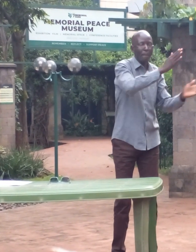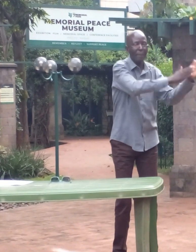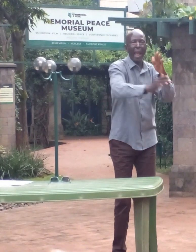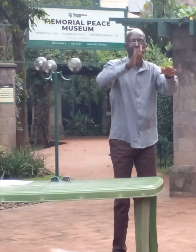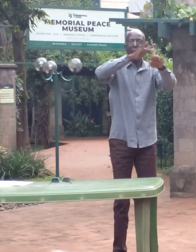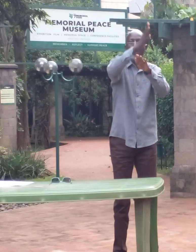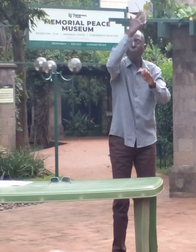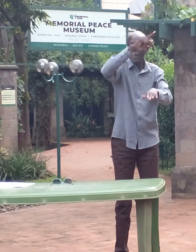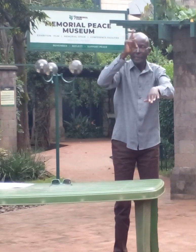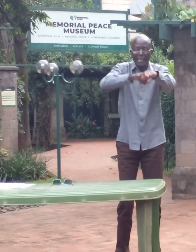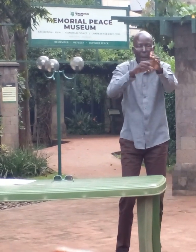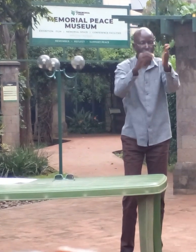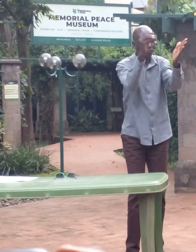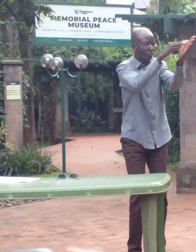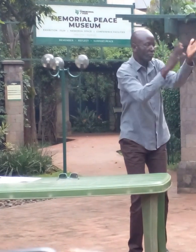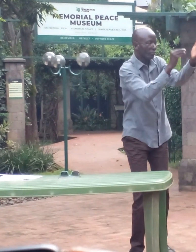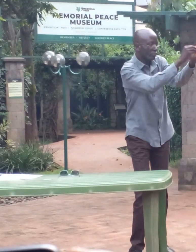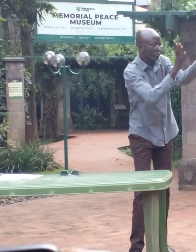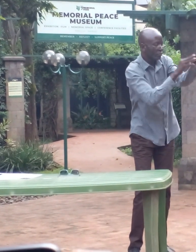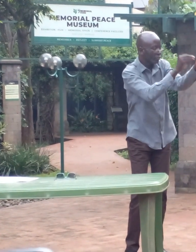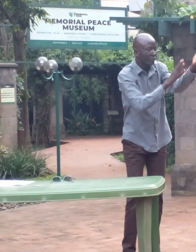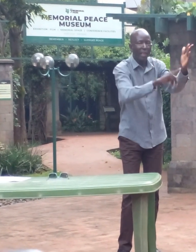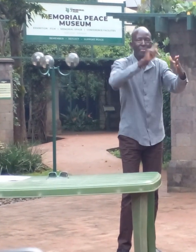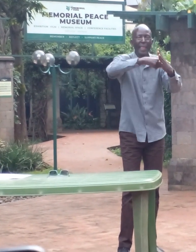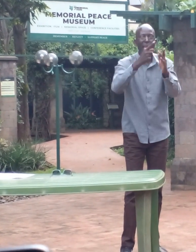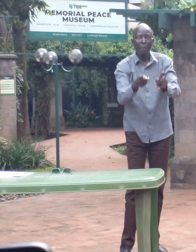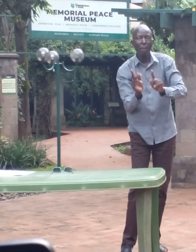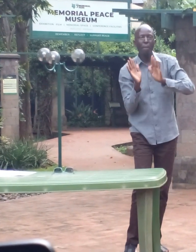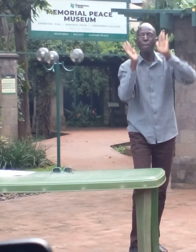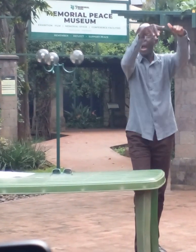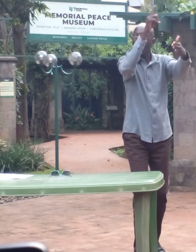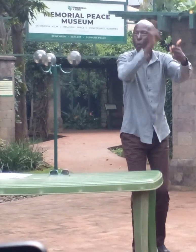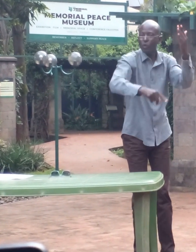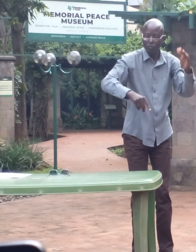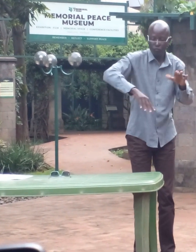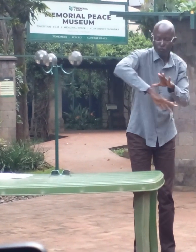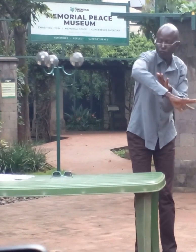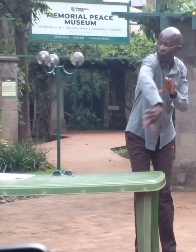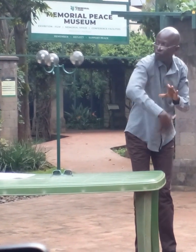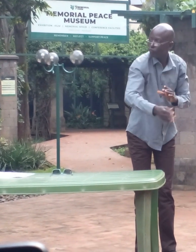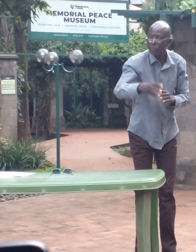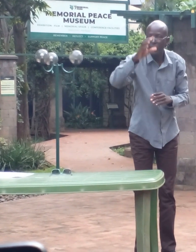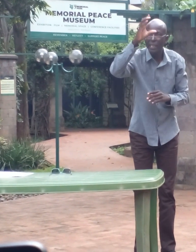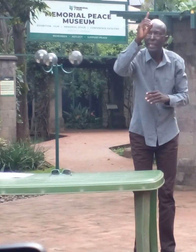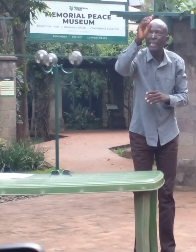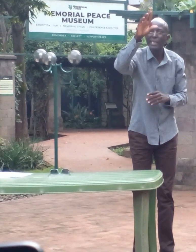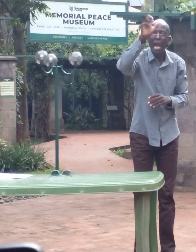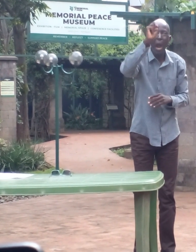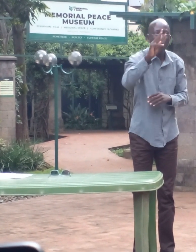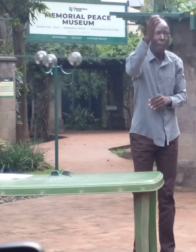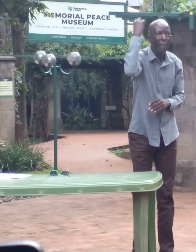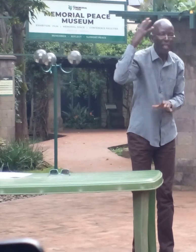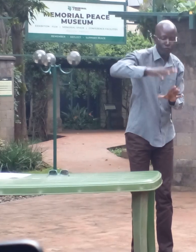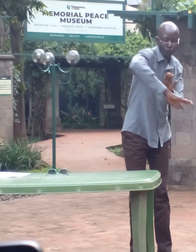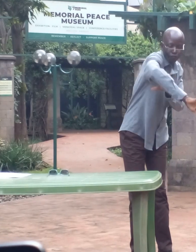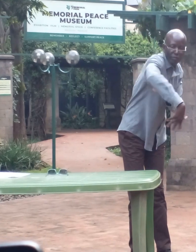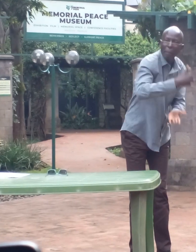ICSD need an early preparation because they have to insert names and then they go back to drawings and pictures. Draws